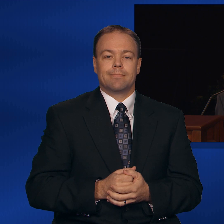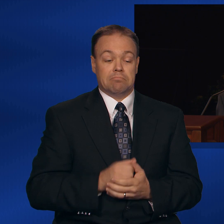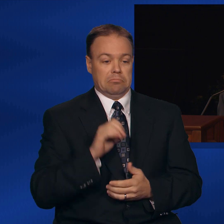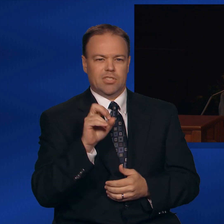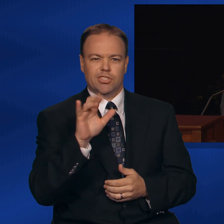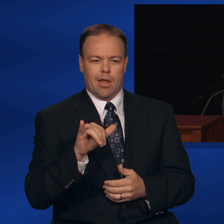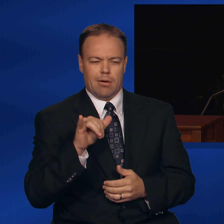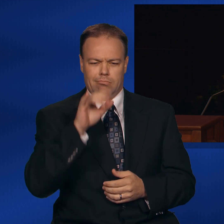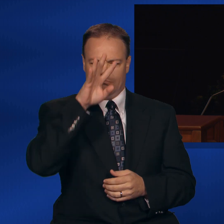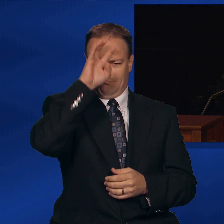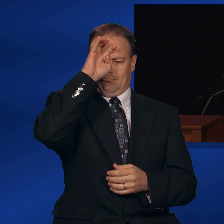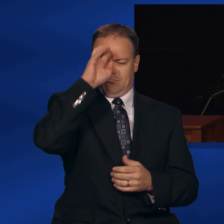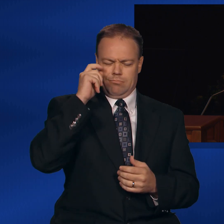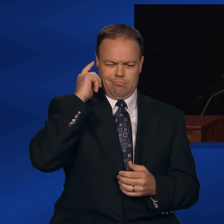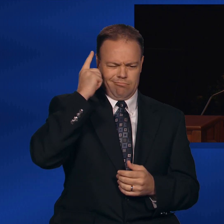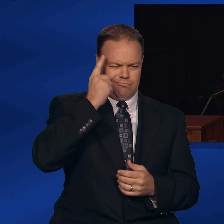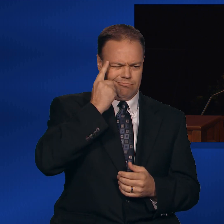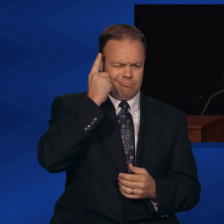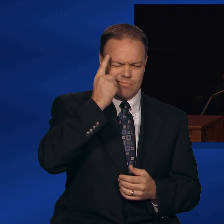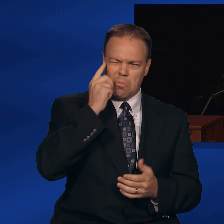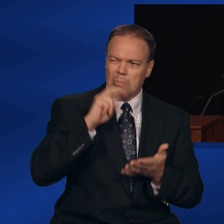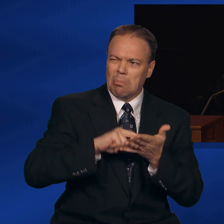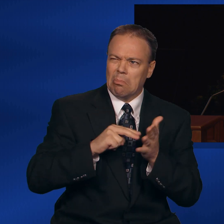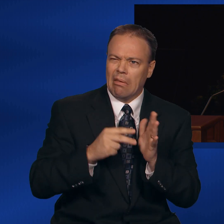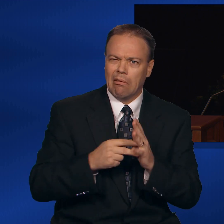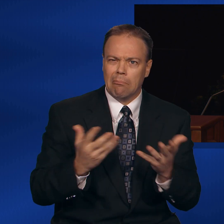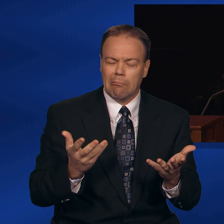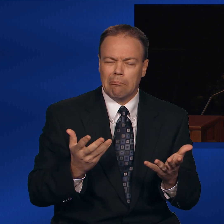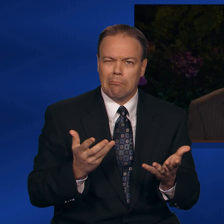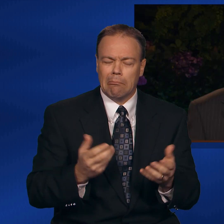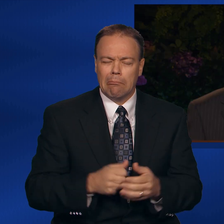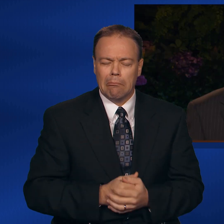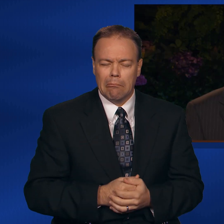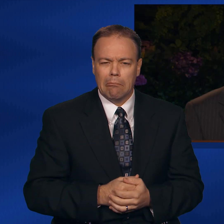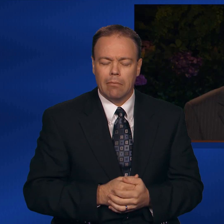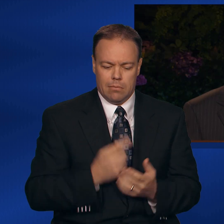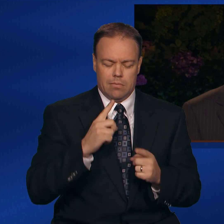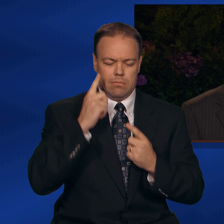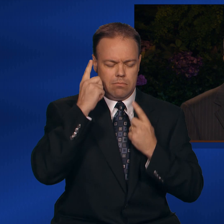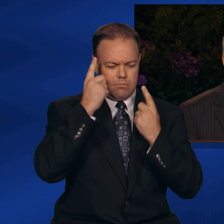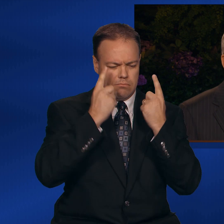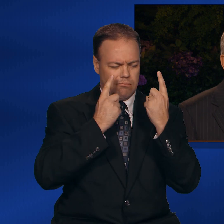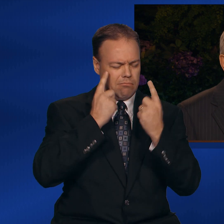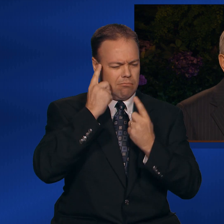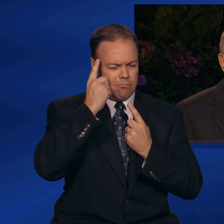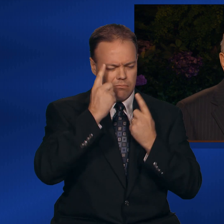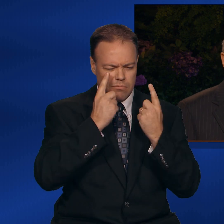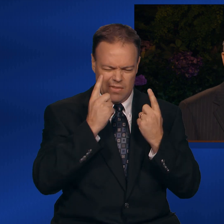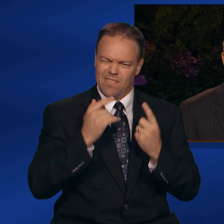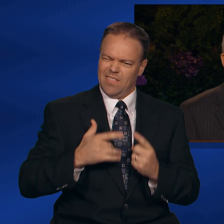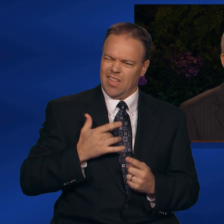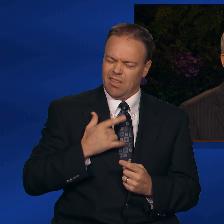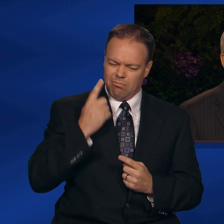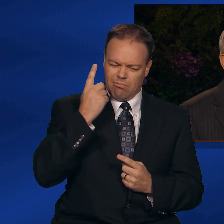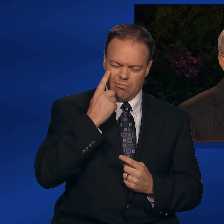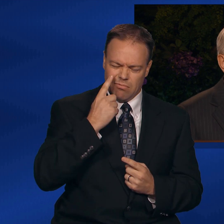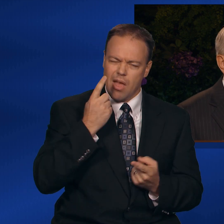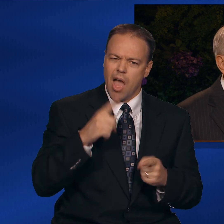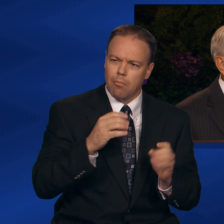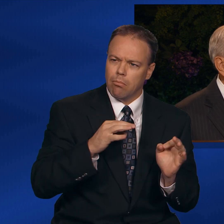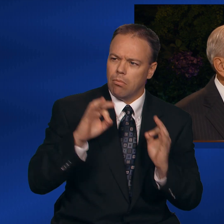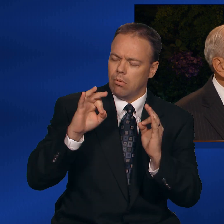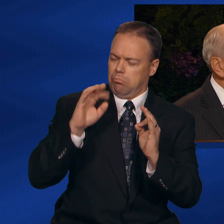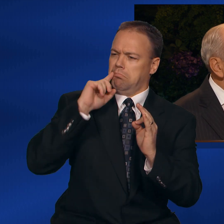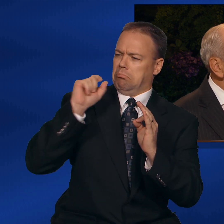Jerry, a little bewildered, wondered what this meant. As he reflected on this impression, he gazed up the street